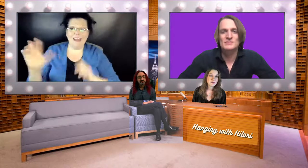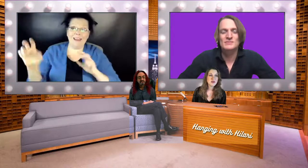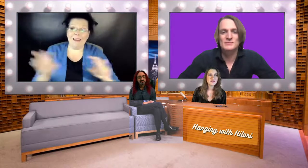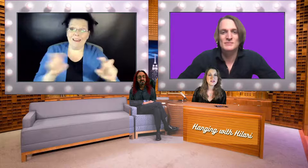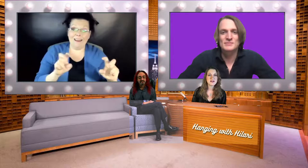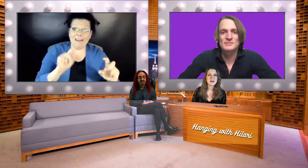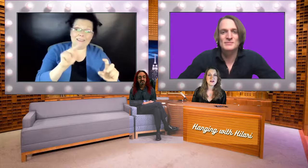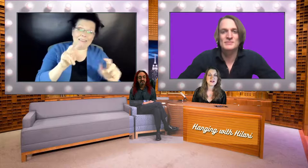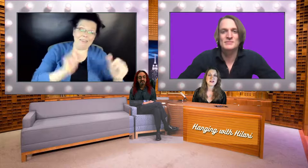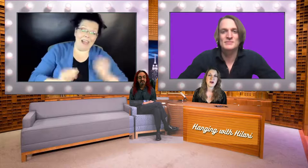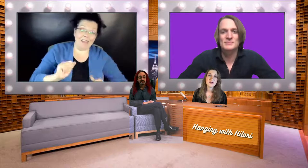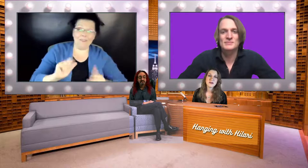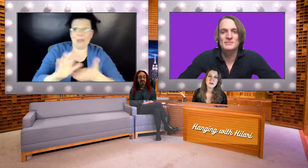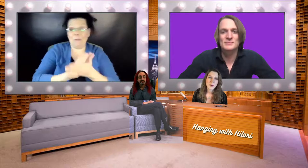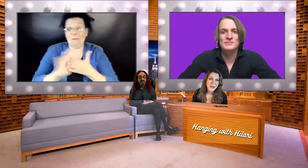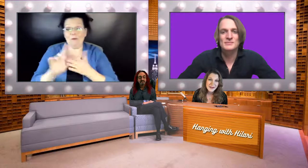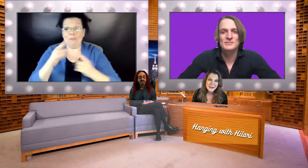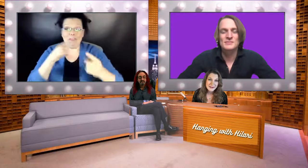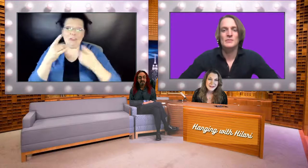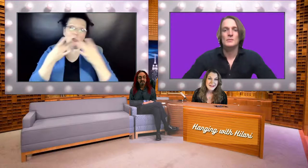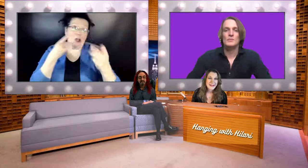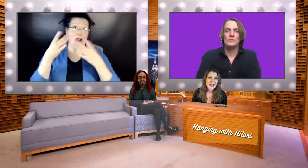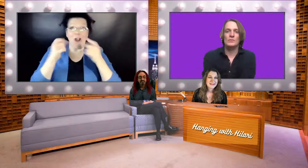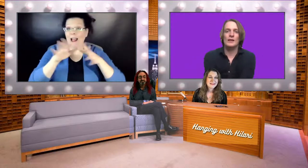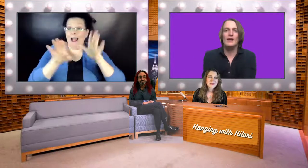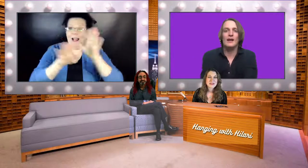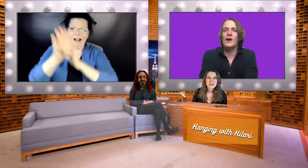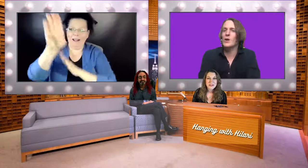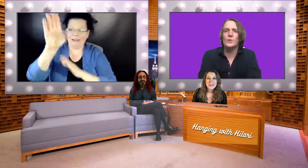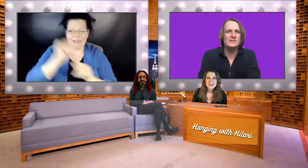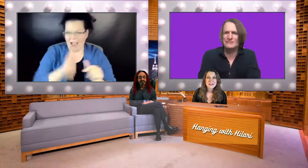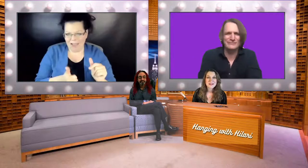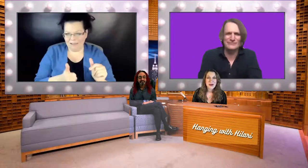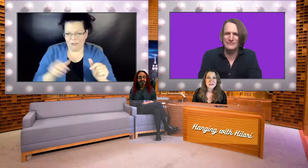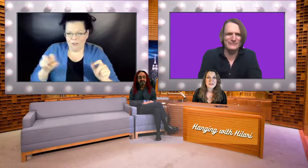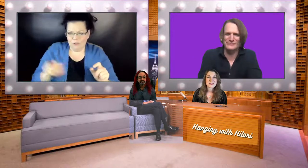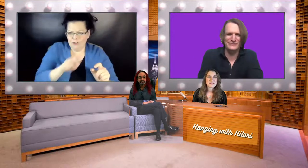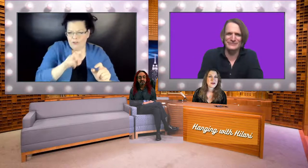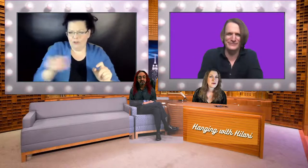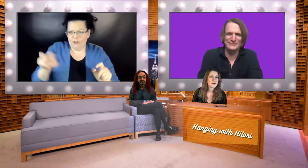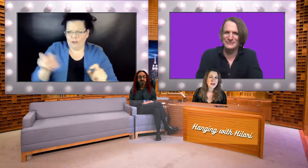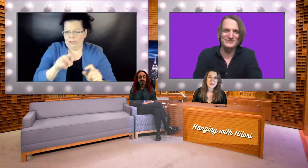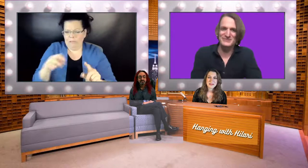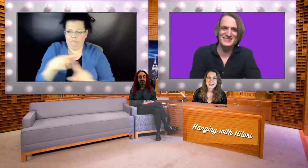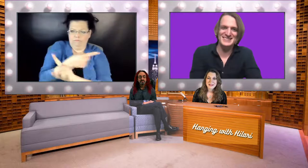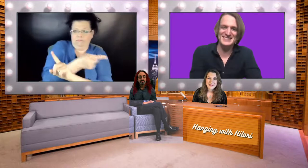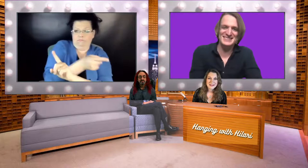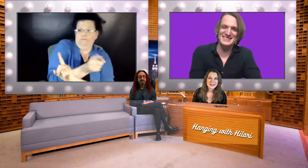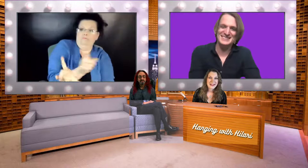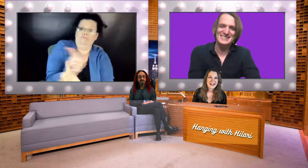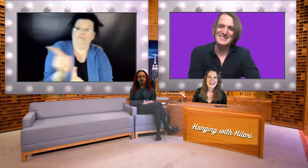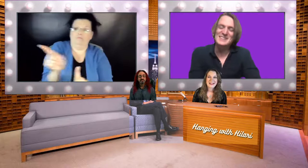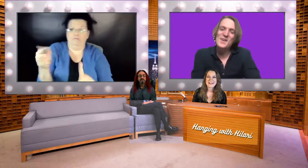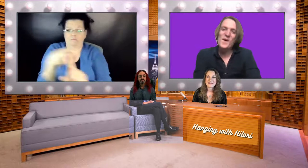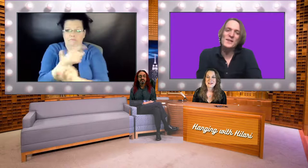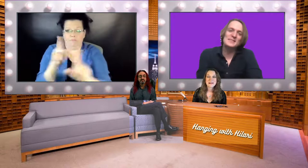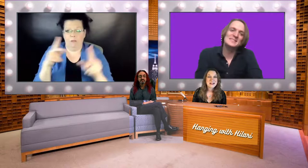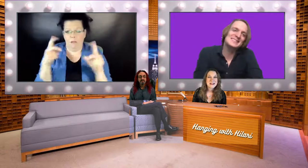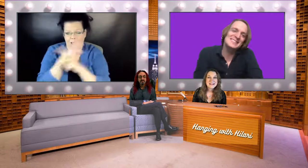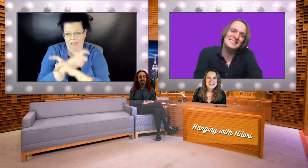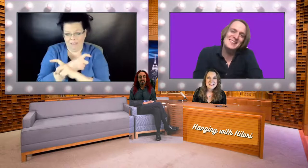and then a movie star, and you're on your way. I think the journey is often so complicated